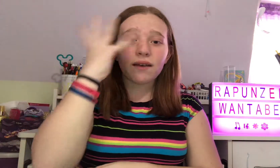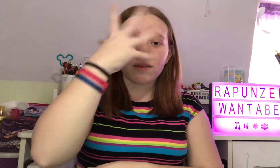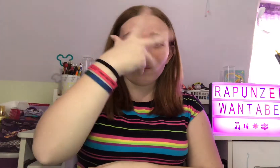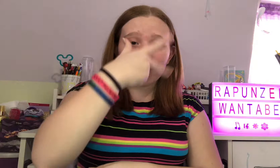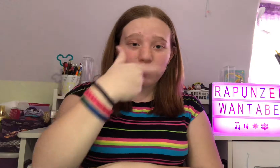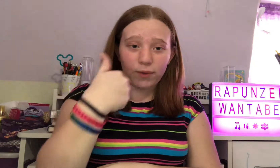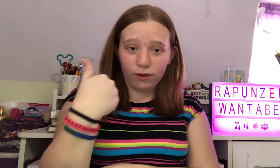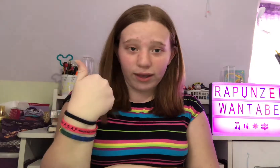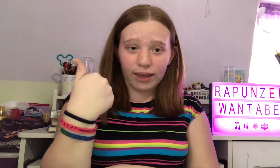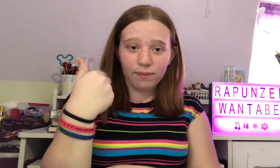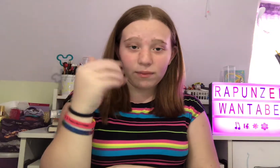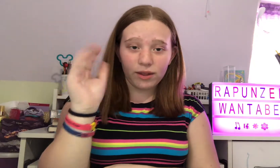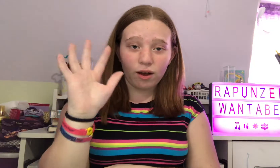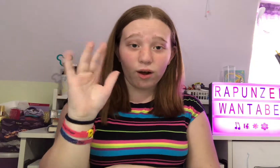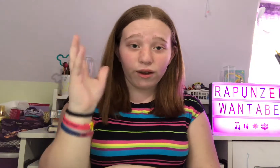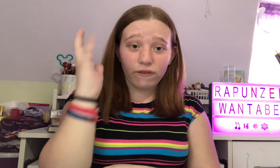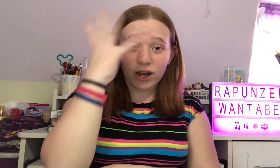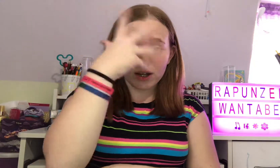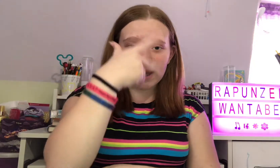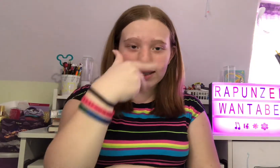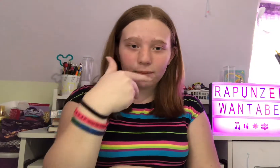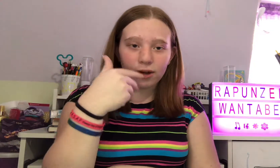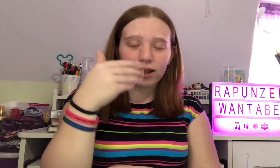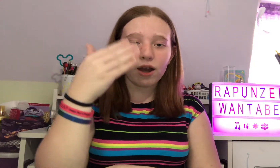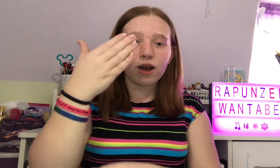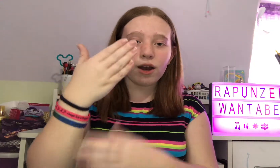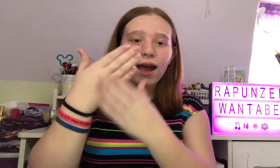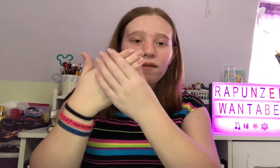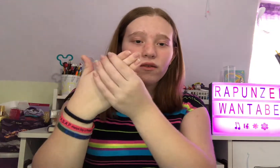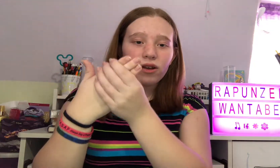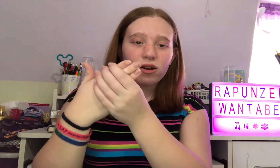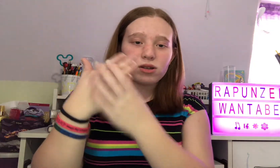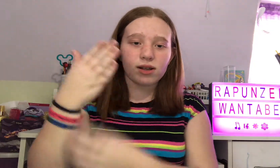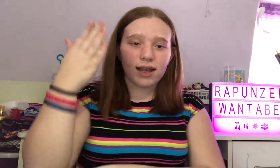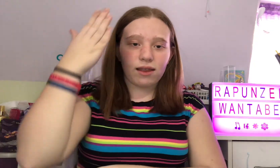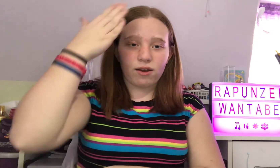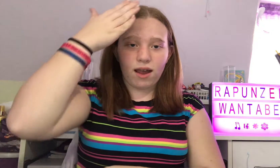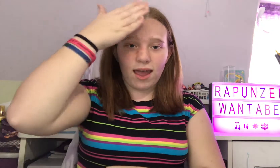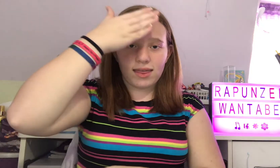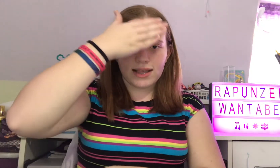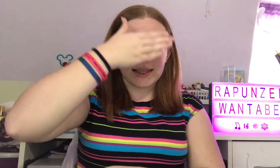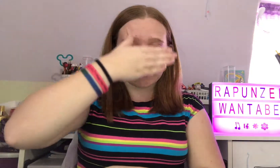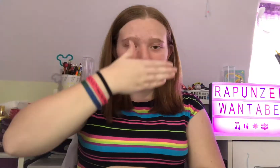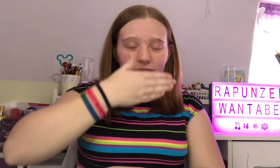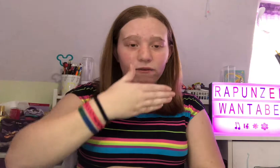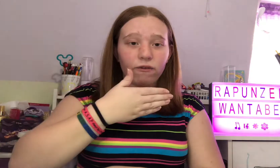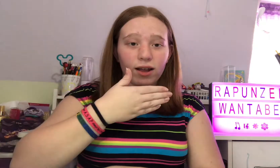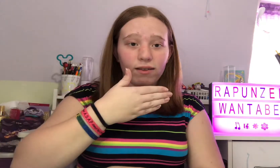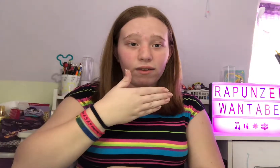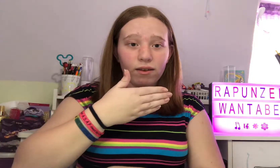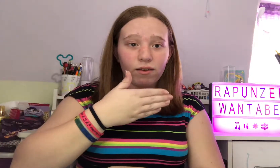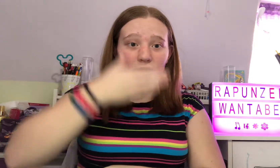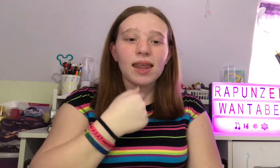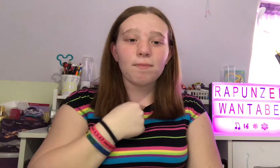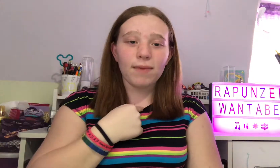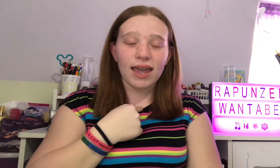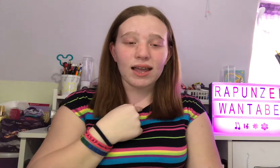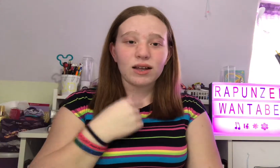of doing the B with all your fingers, like, separated, you're gonna have your fingers all together and it's in front. So, and then me.